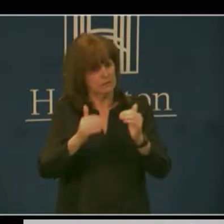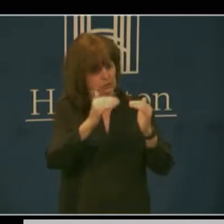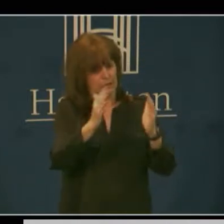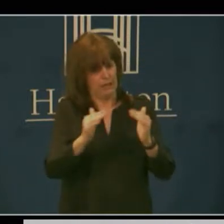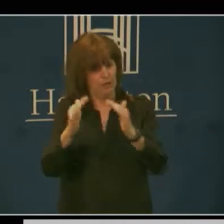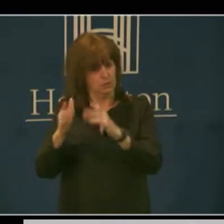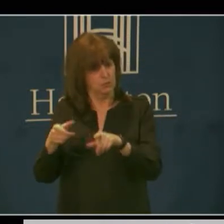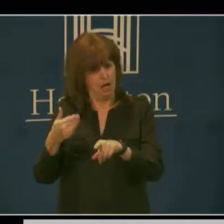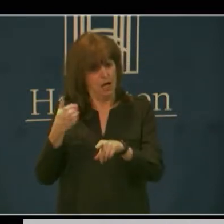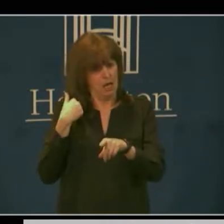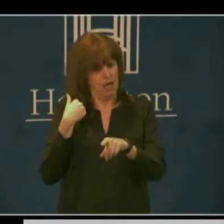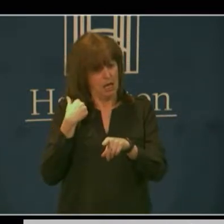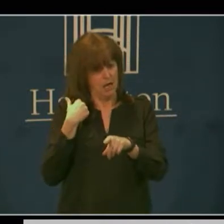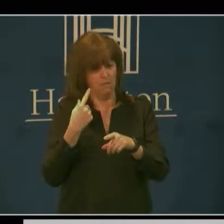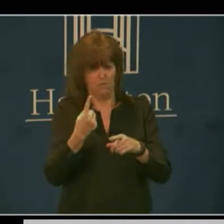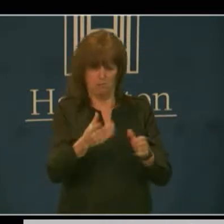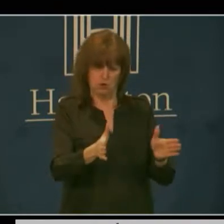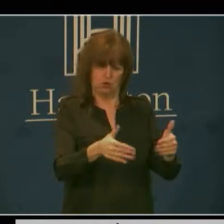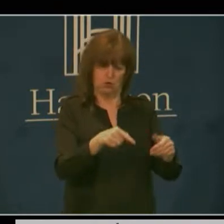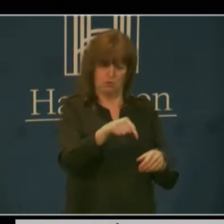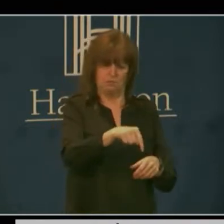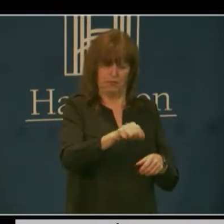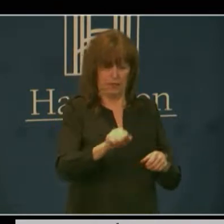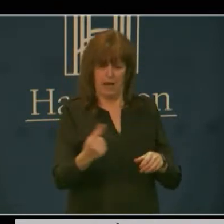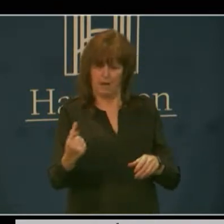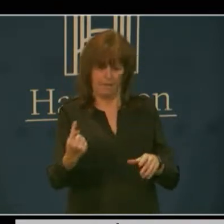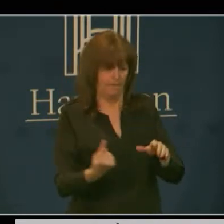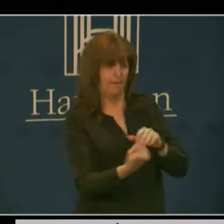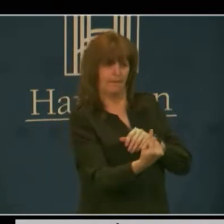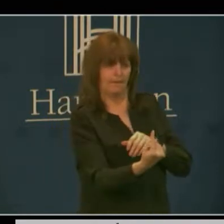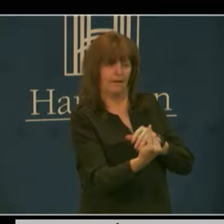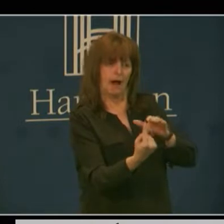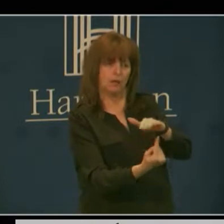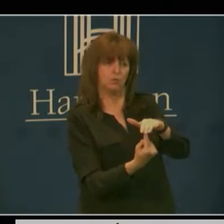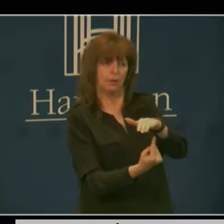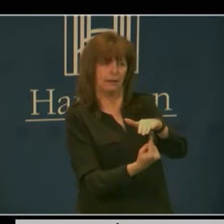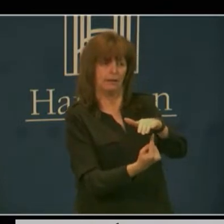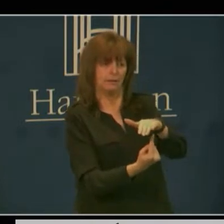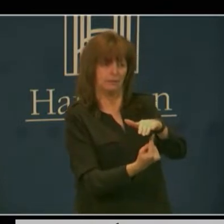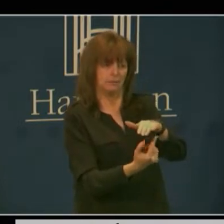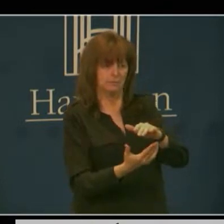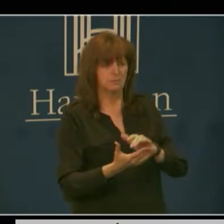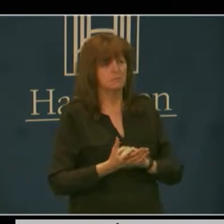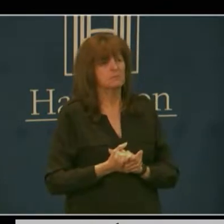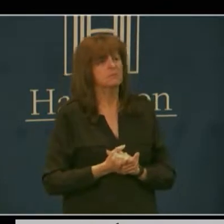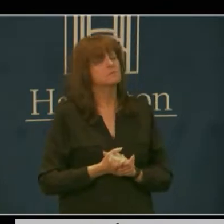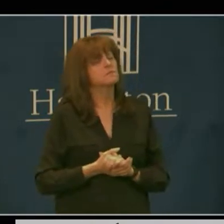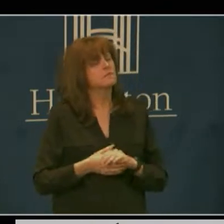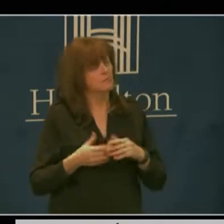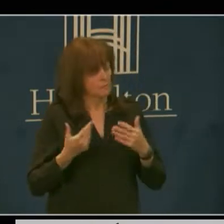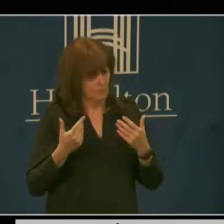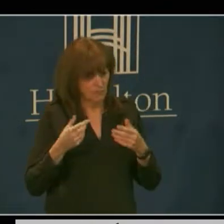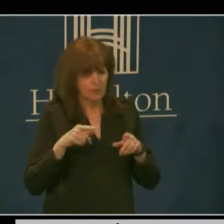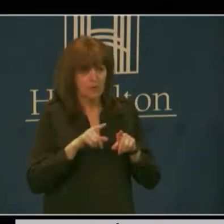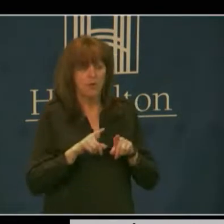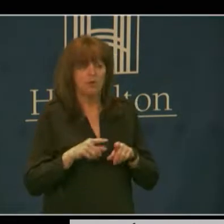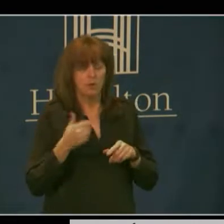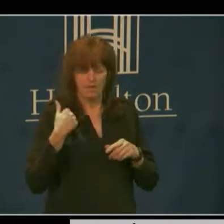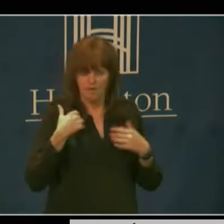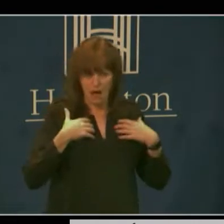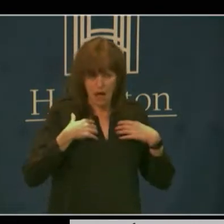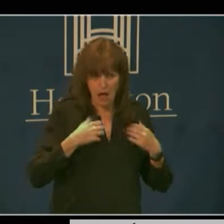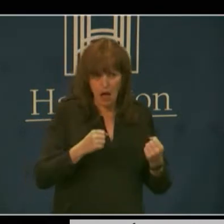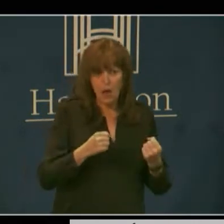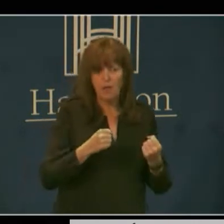of COVID-19. We've also worked with the healthcare system to have rapid testing in place so that we can quickly turn